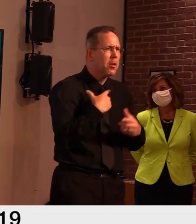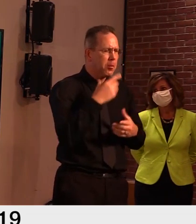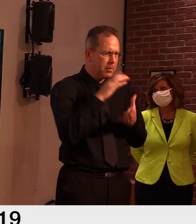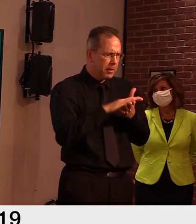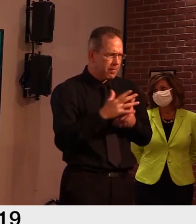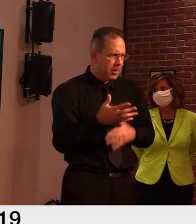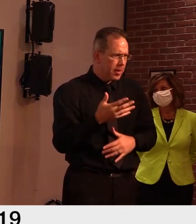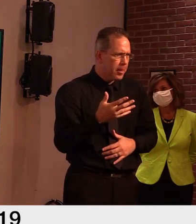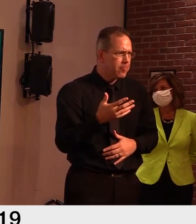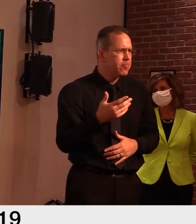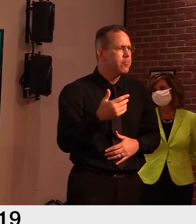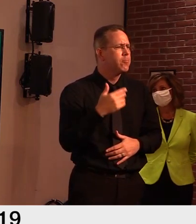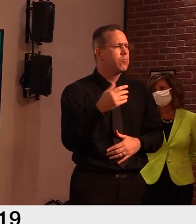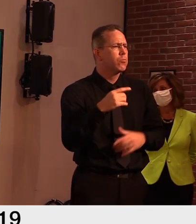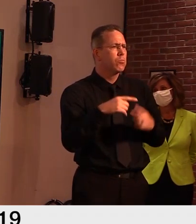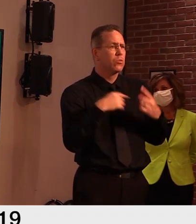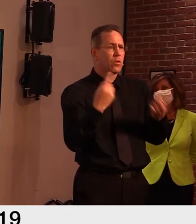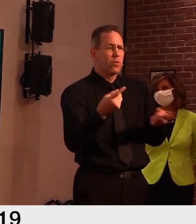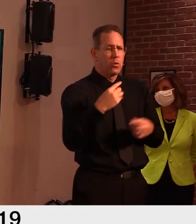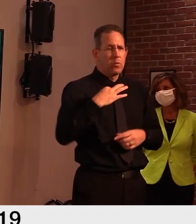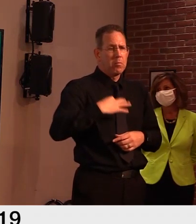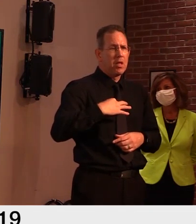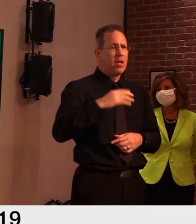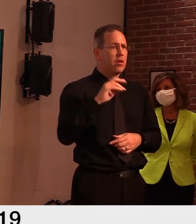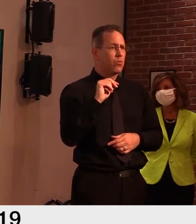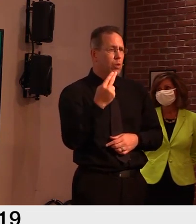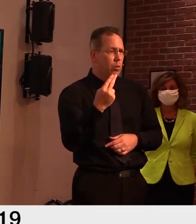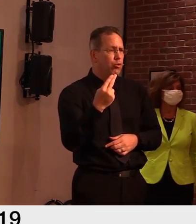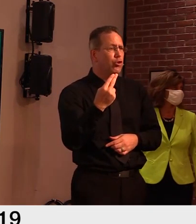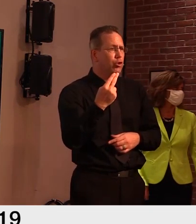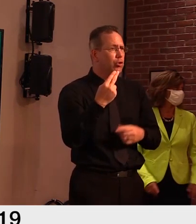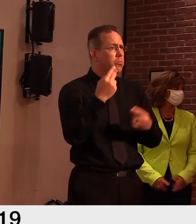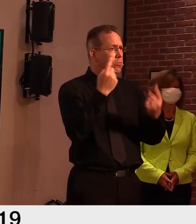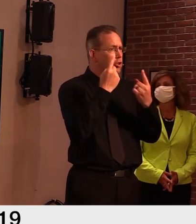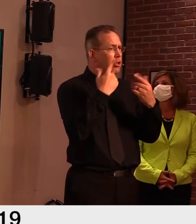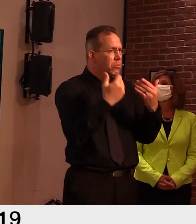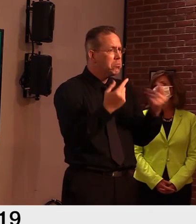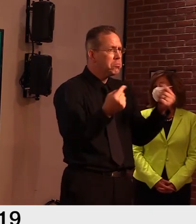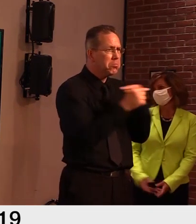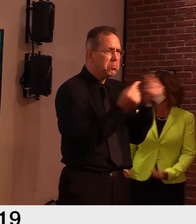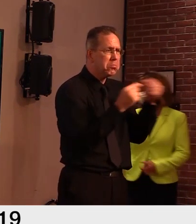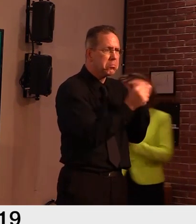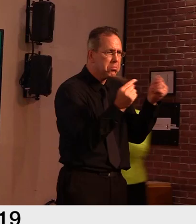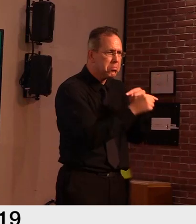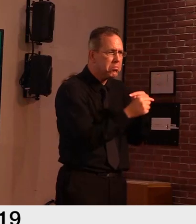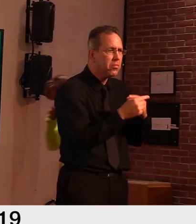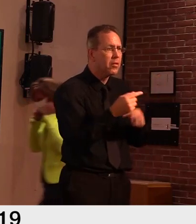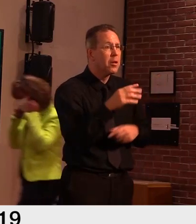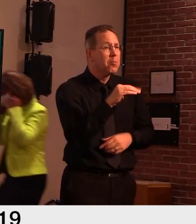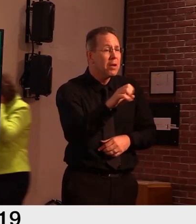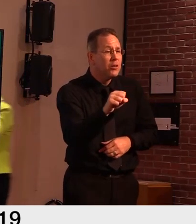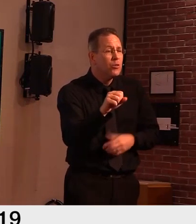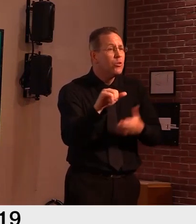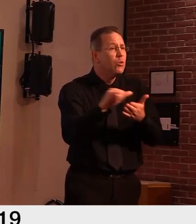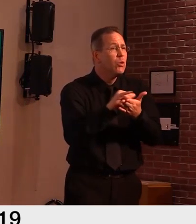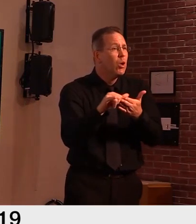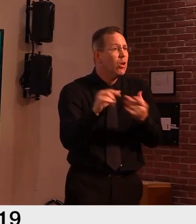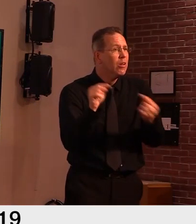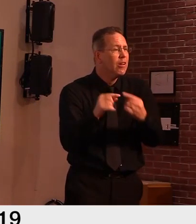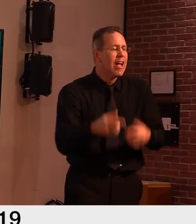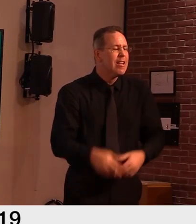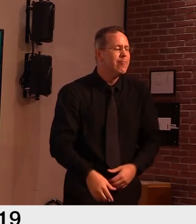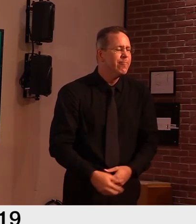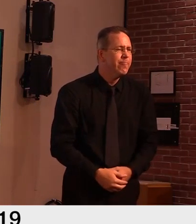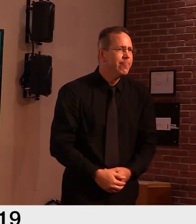the 26th, but I could be wrong about that. But in New Hampshire, possibly as well. But there is